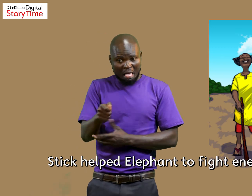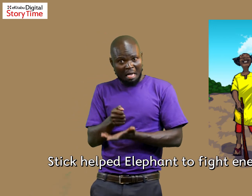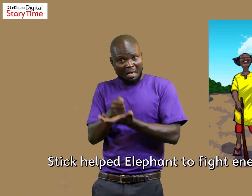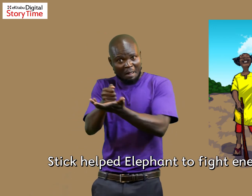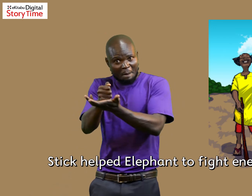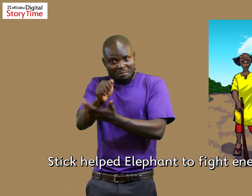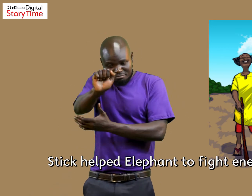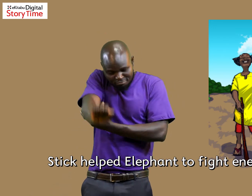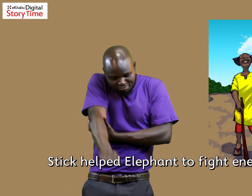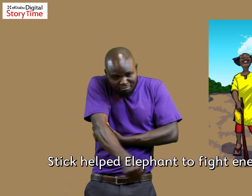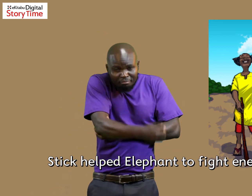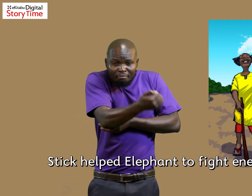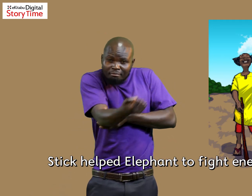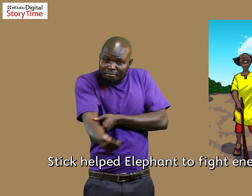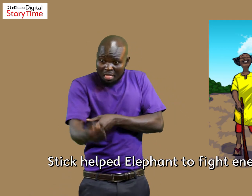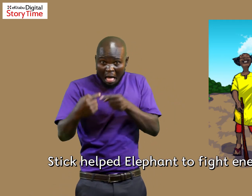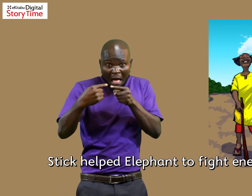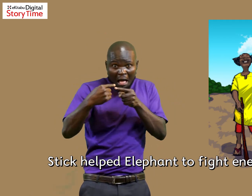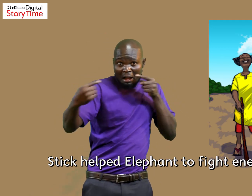Stick helped Elephant to fight enemies.